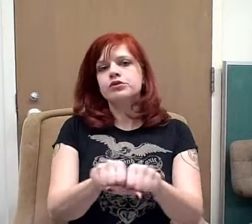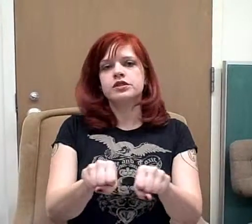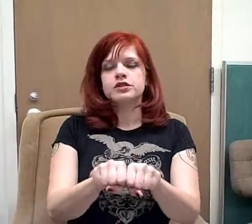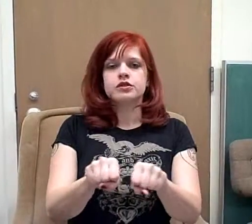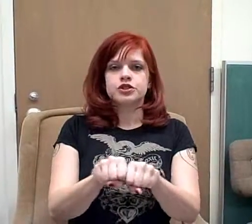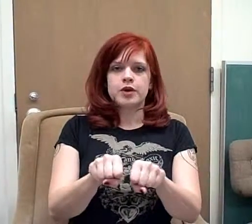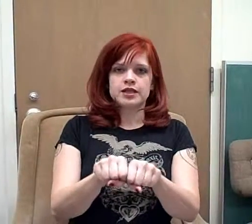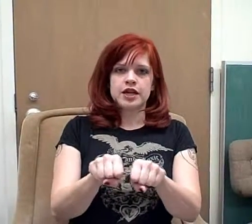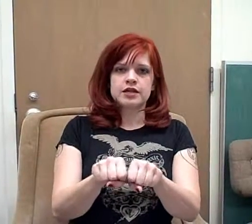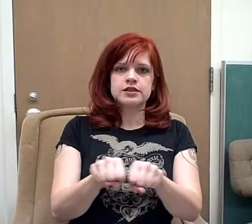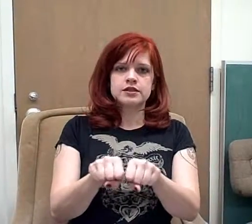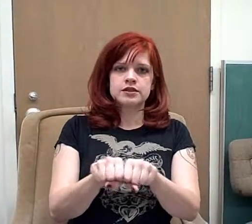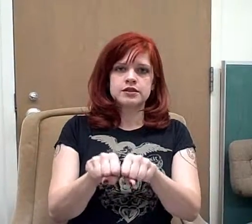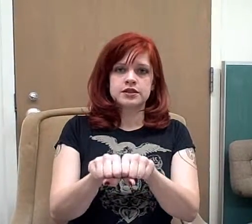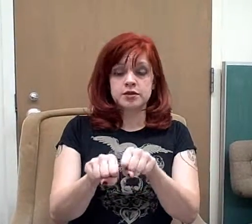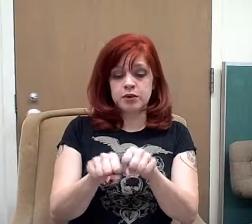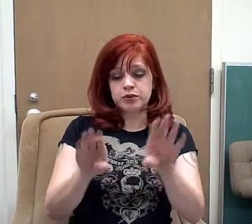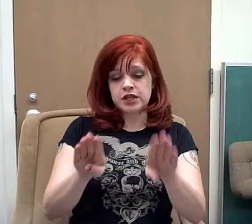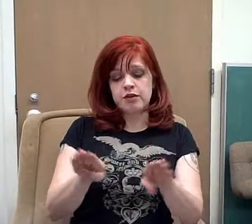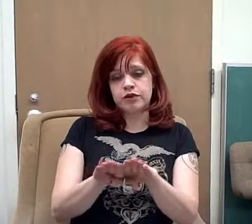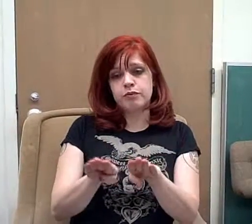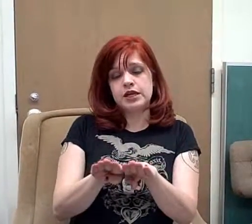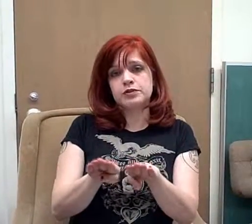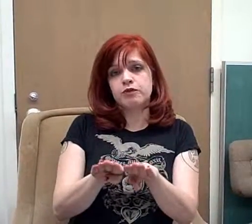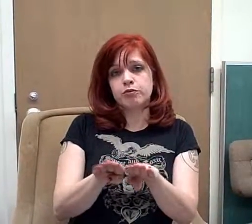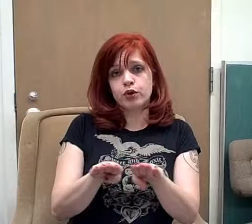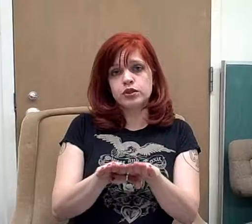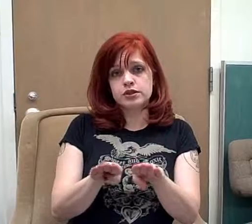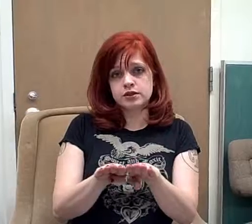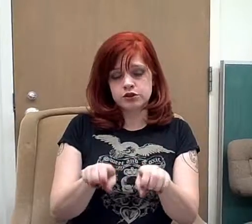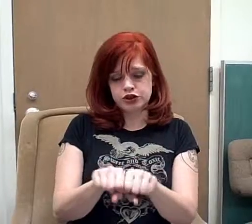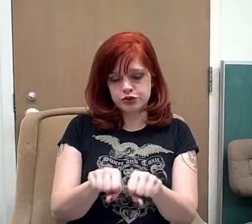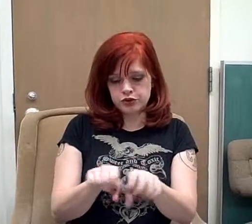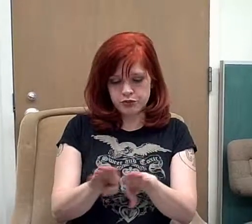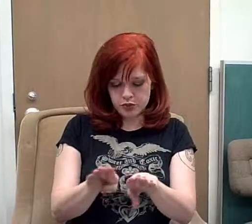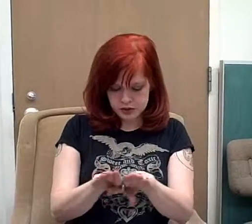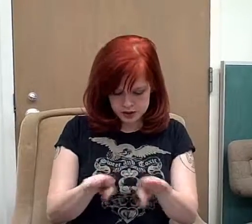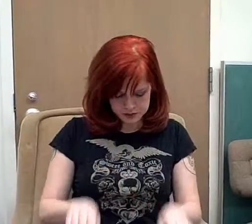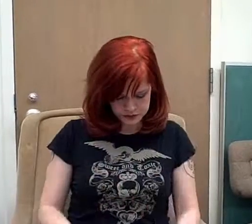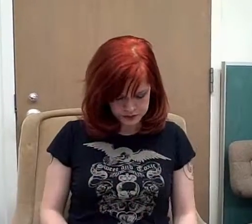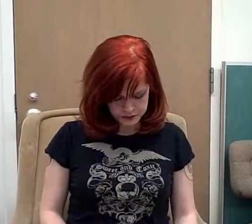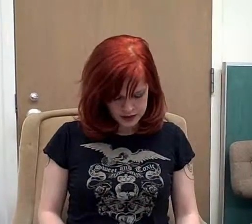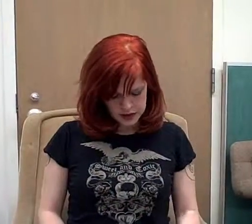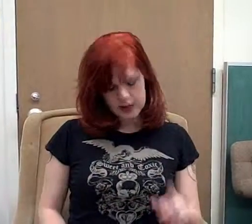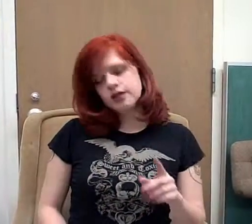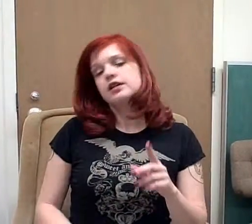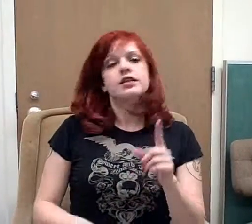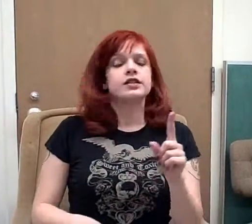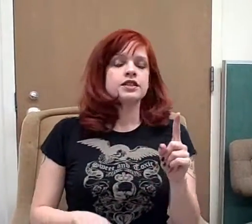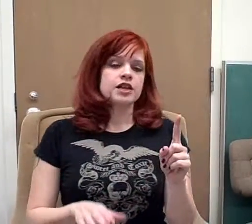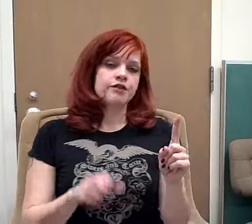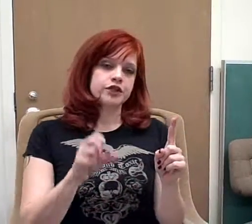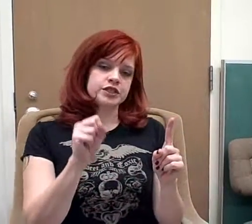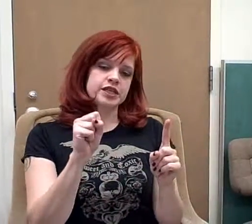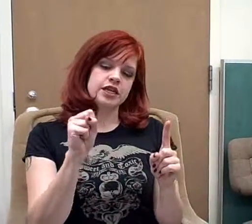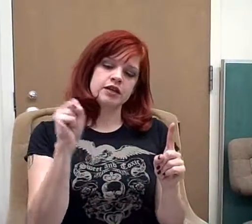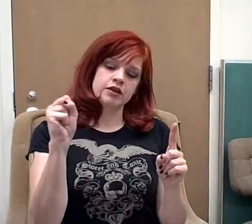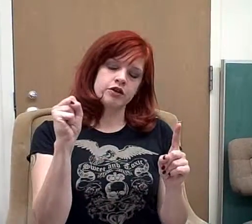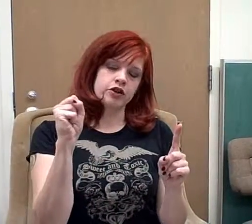Shoes, 2 S hands. Some people sign with B's for boots, shoes or boots. The sign for scene, your